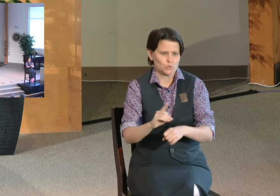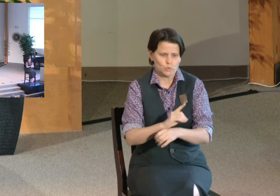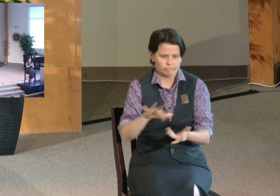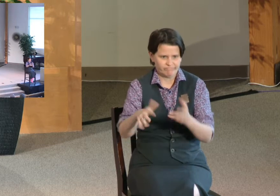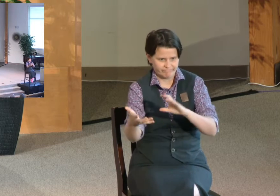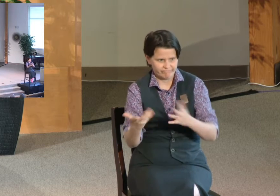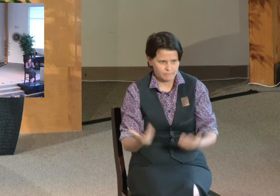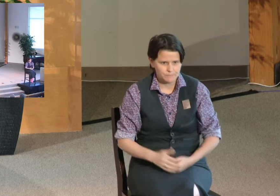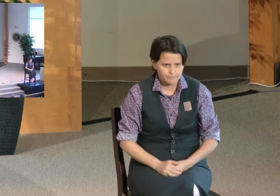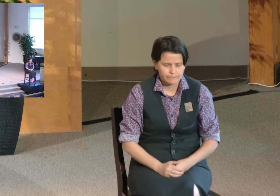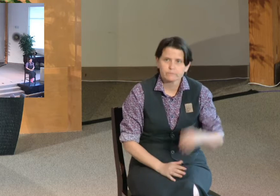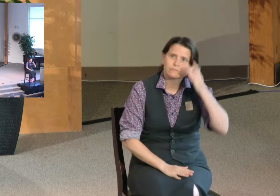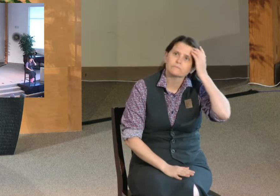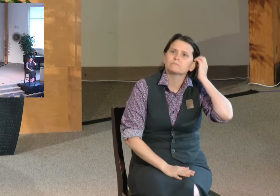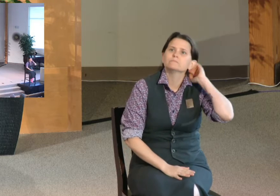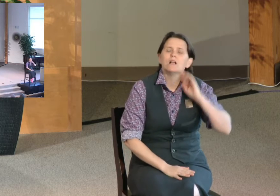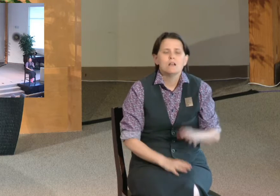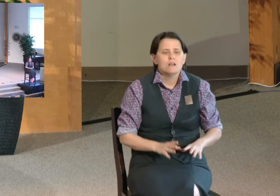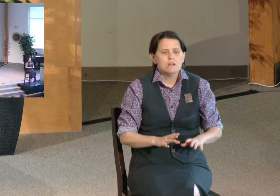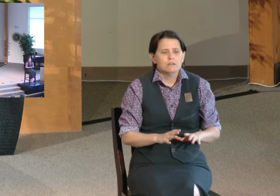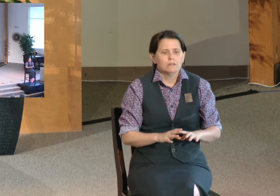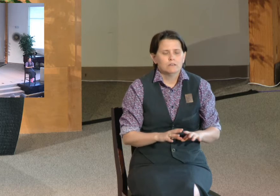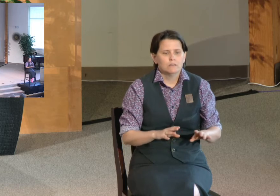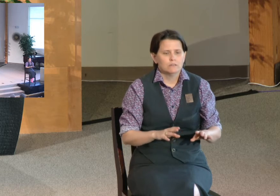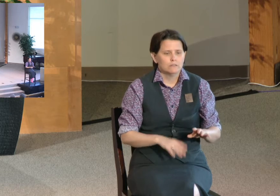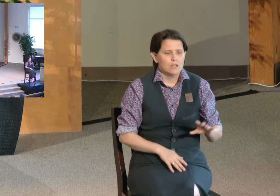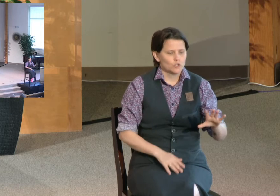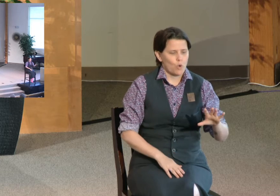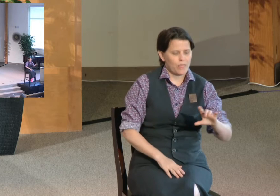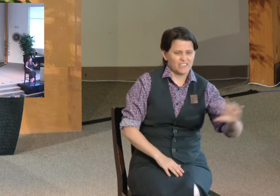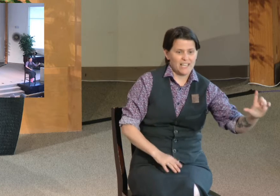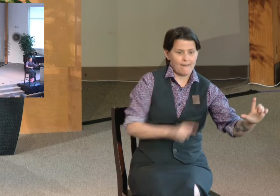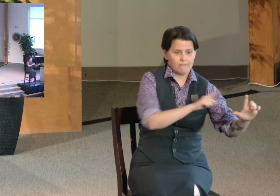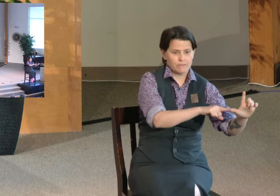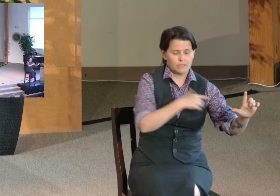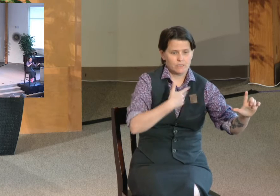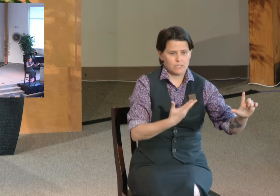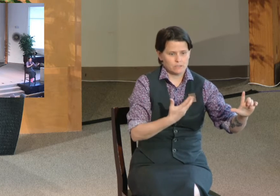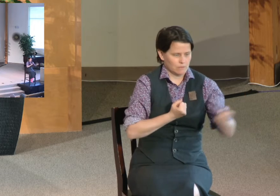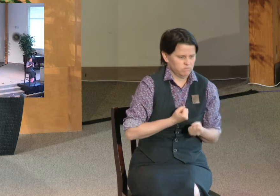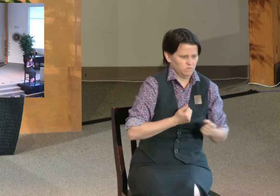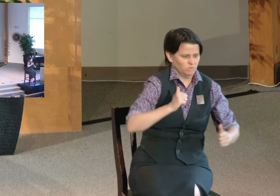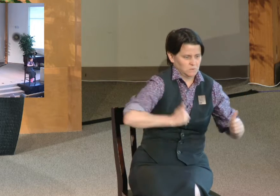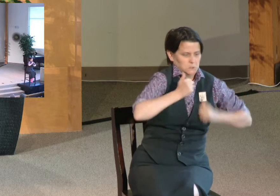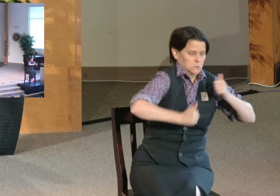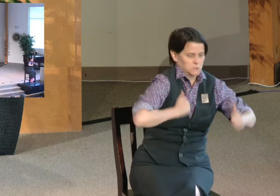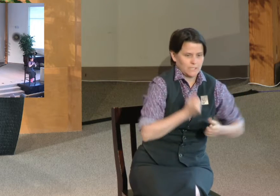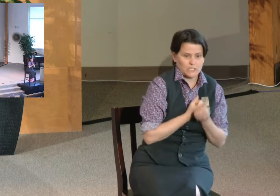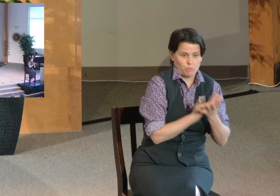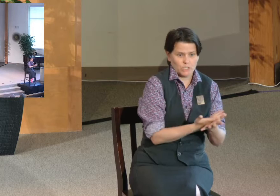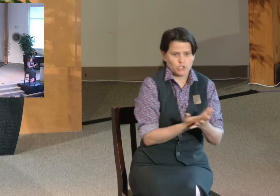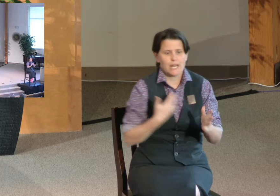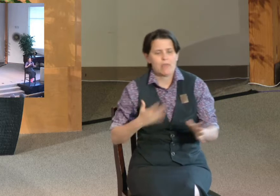the passive expression of the shadow of that archetype. And Moore suggests that each man needs to integrate